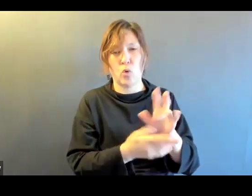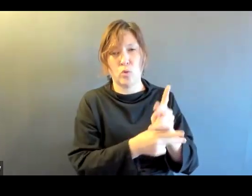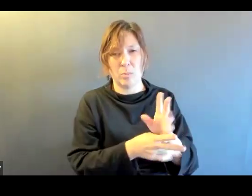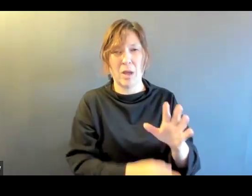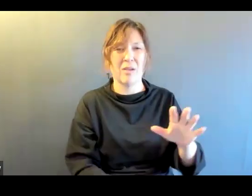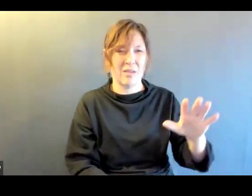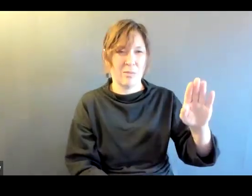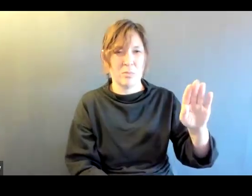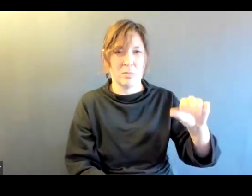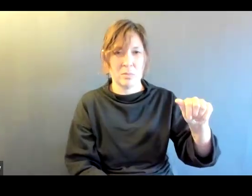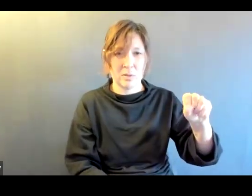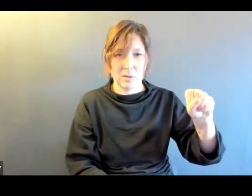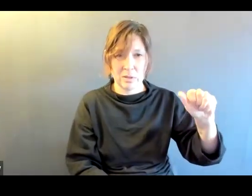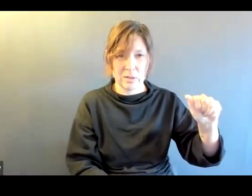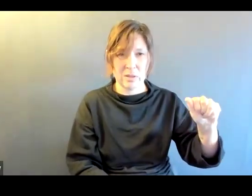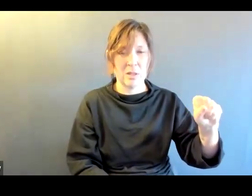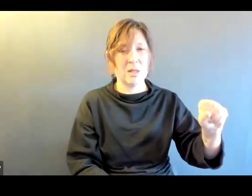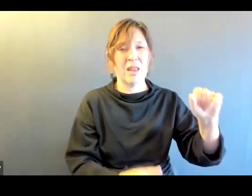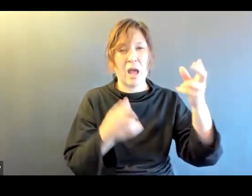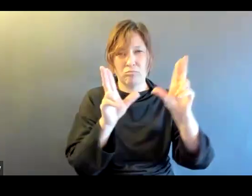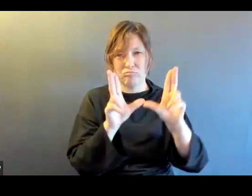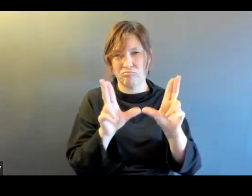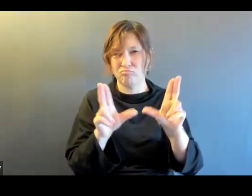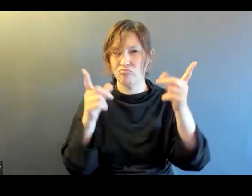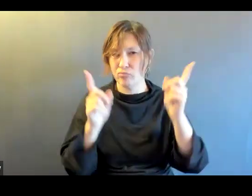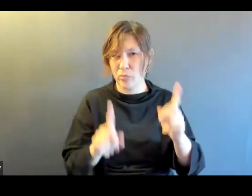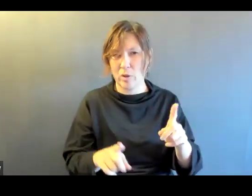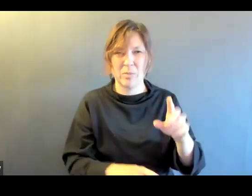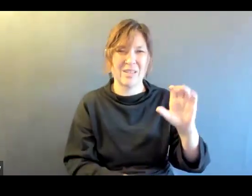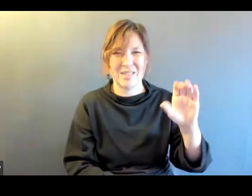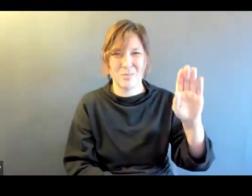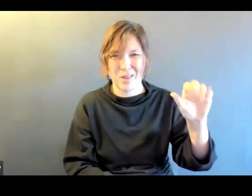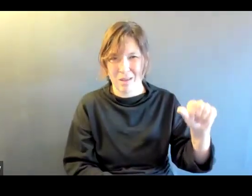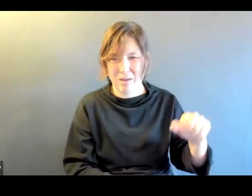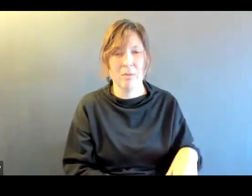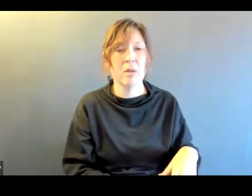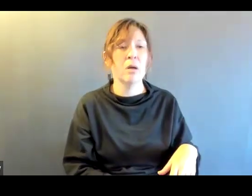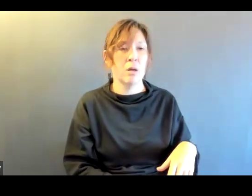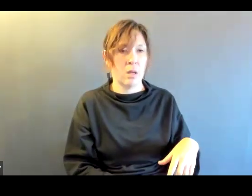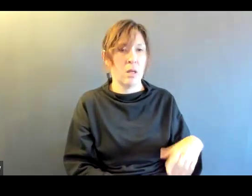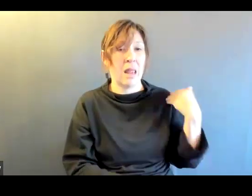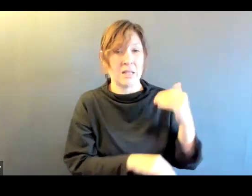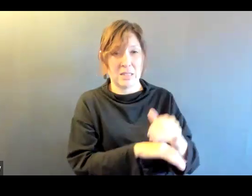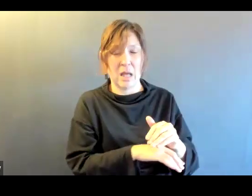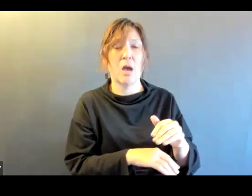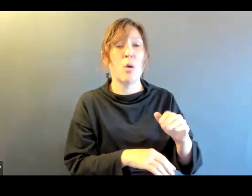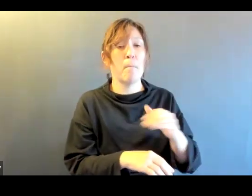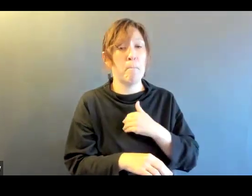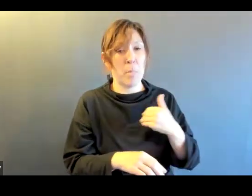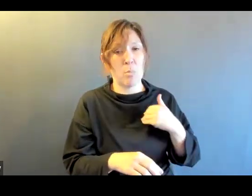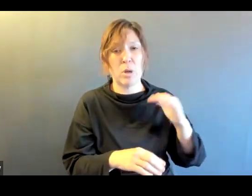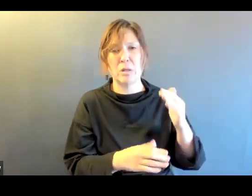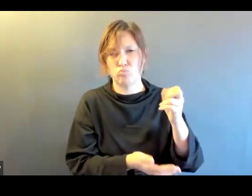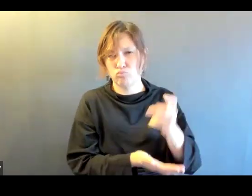bargaining agreement. This is also known as a CBA. Last night, BASIS members ratified this agreement. BASIS includes